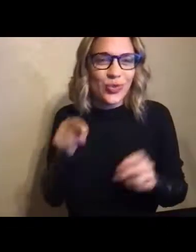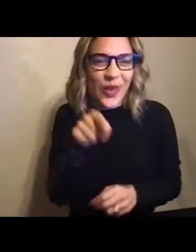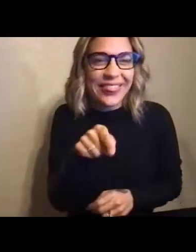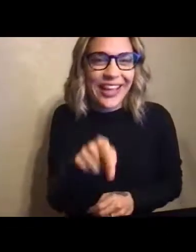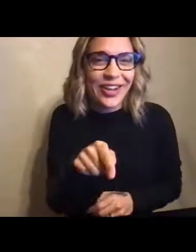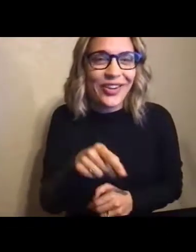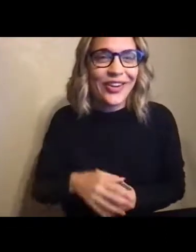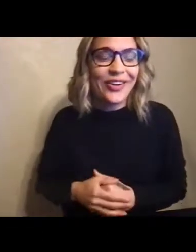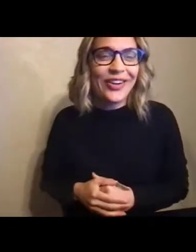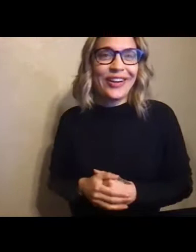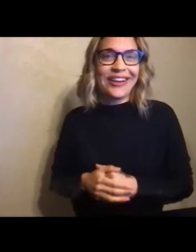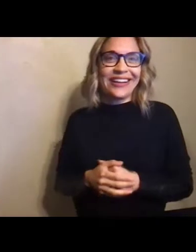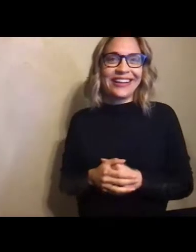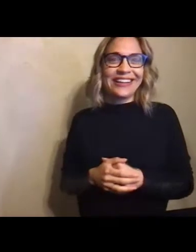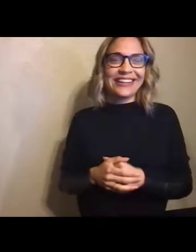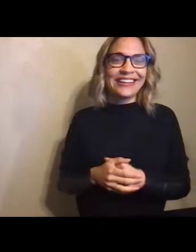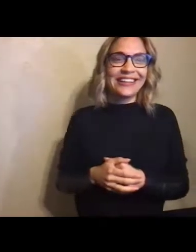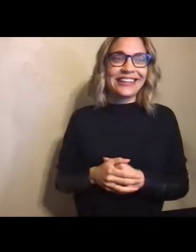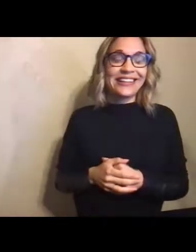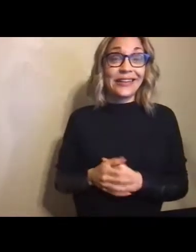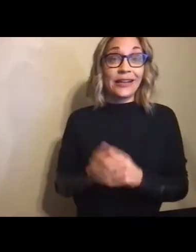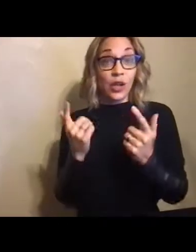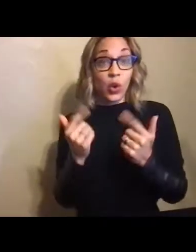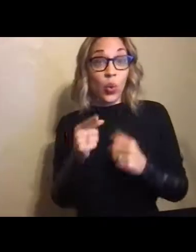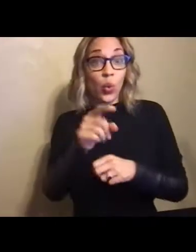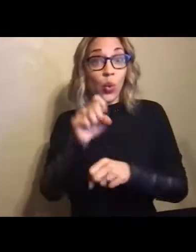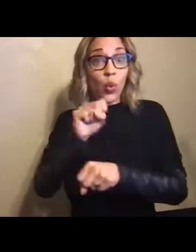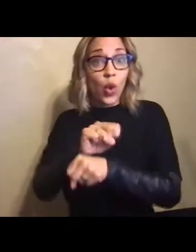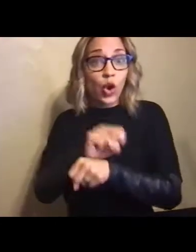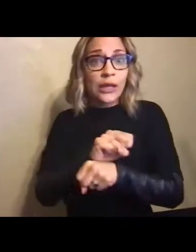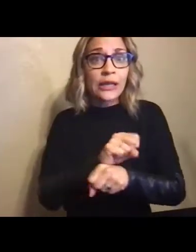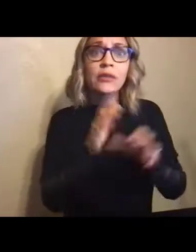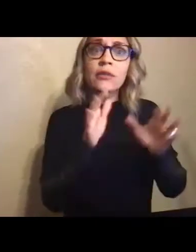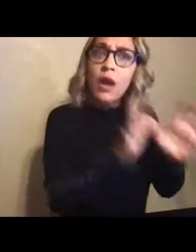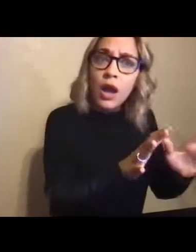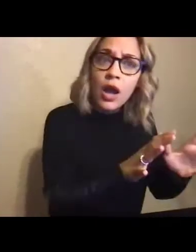therein lies the myth of the balance. That's the very issue.